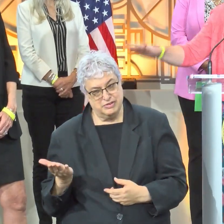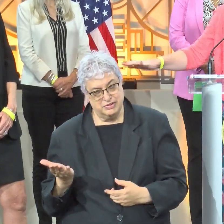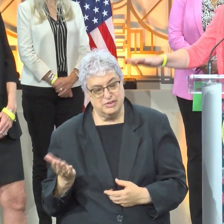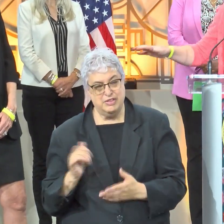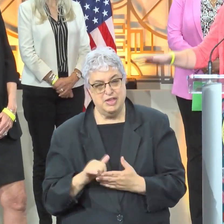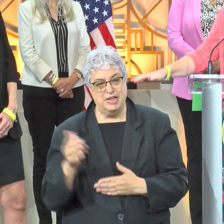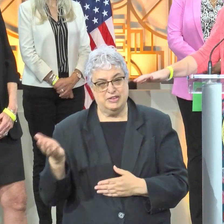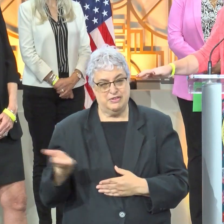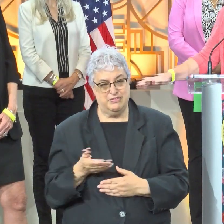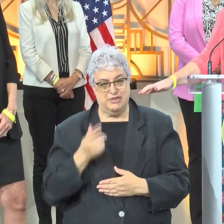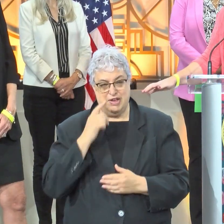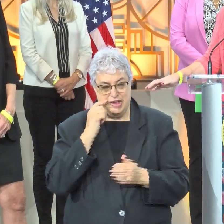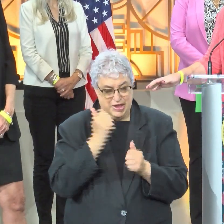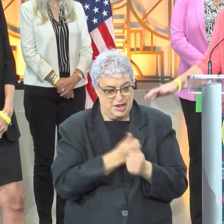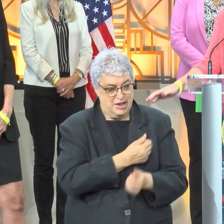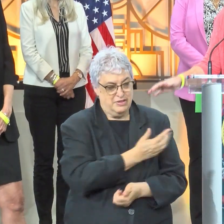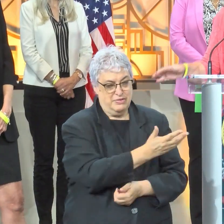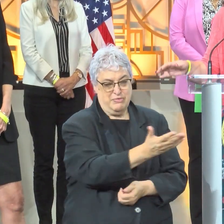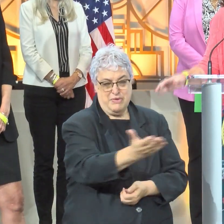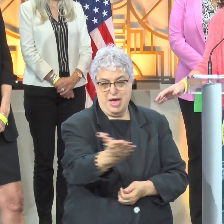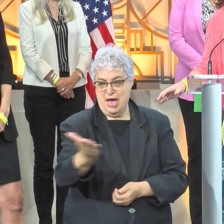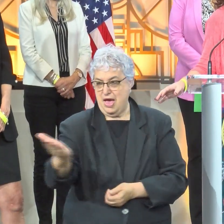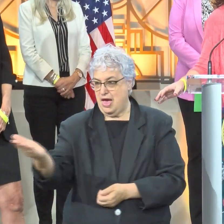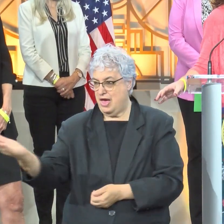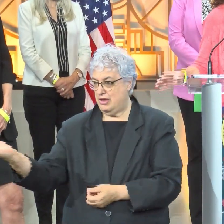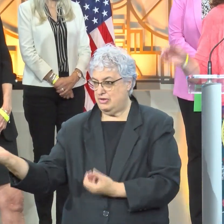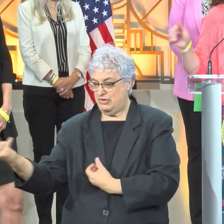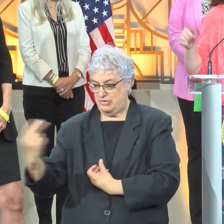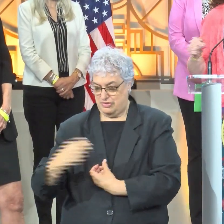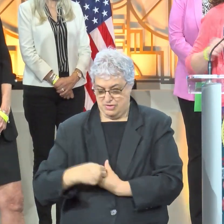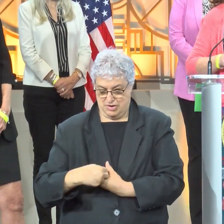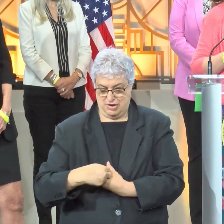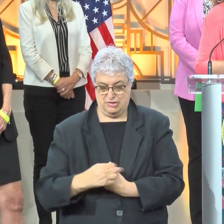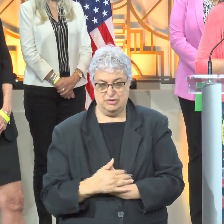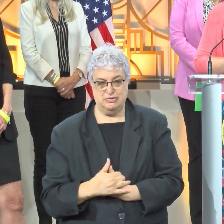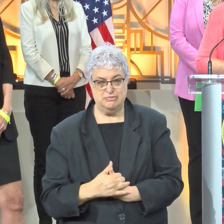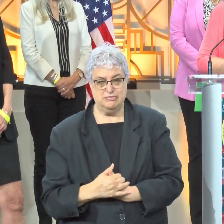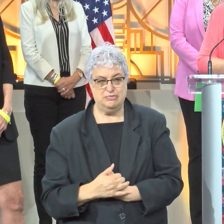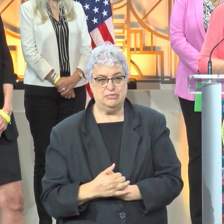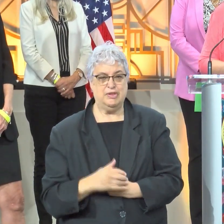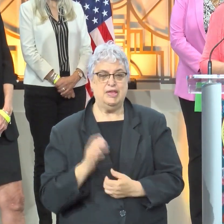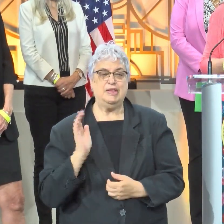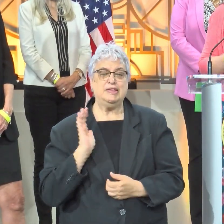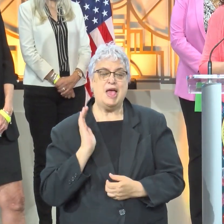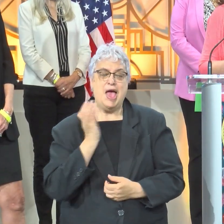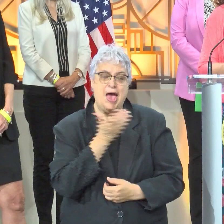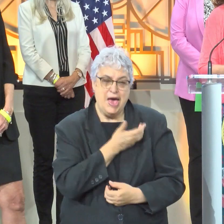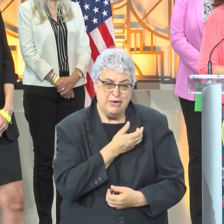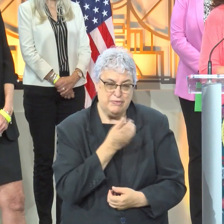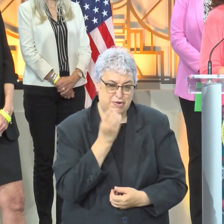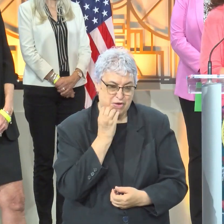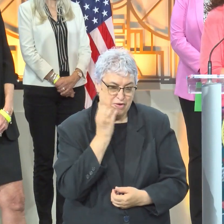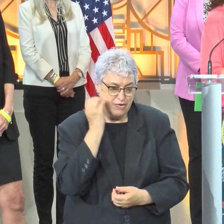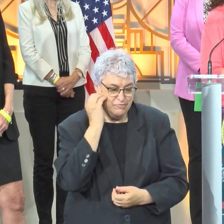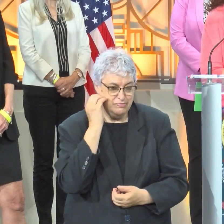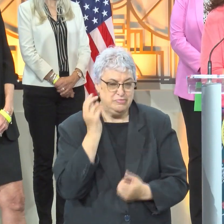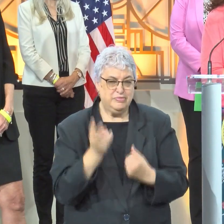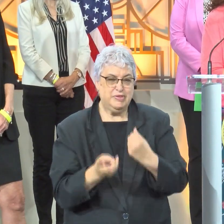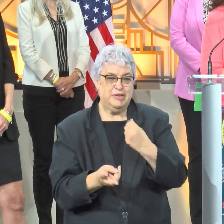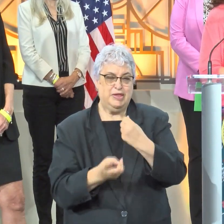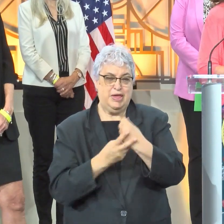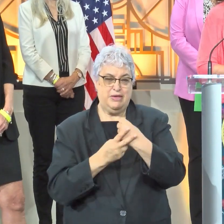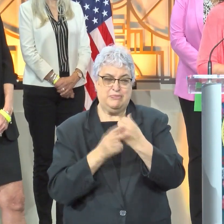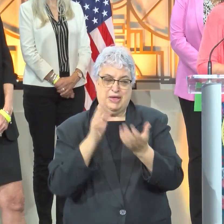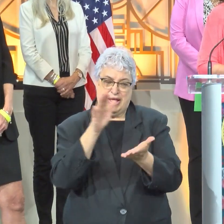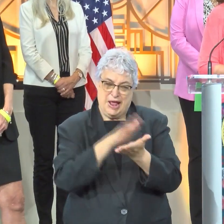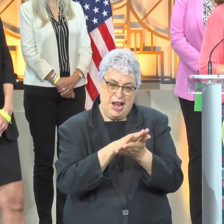an invitation for every single Houstonian to join us because this is our home and we want to keep it the cleanest and